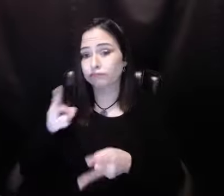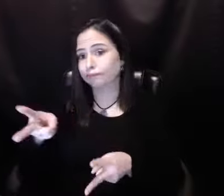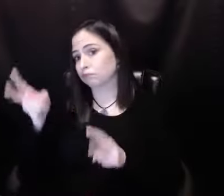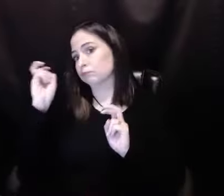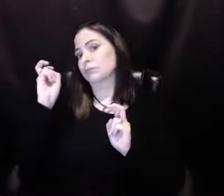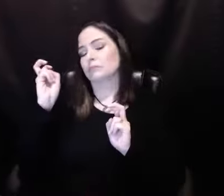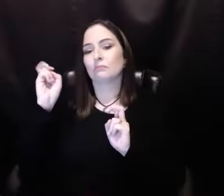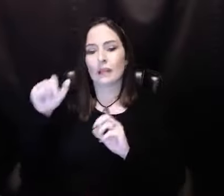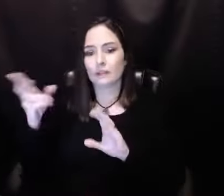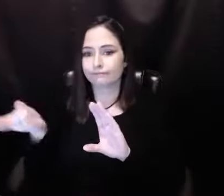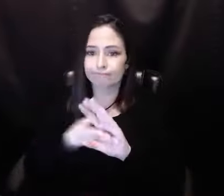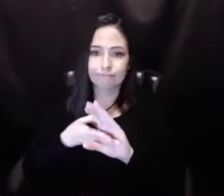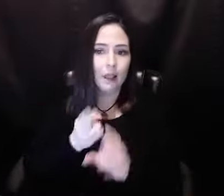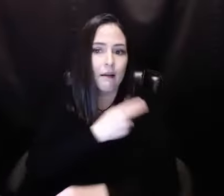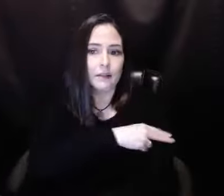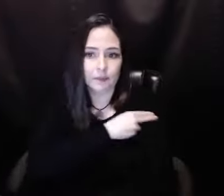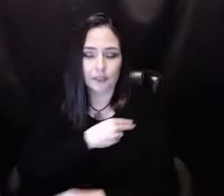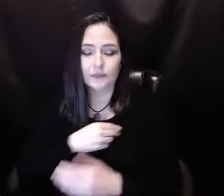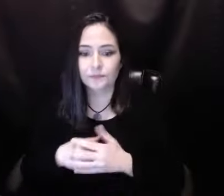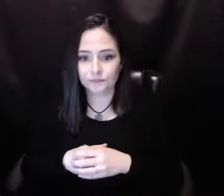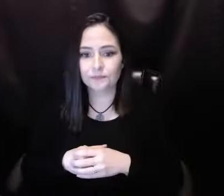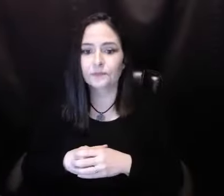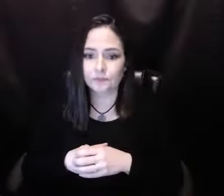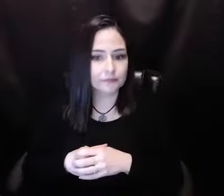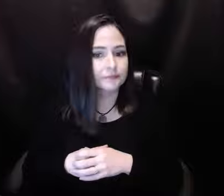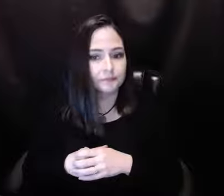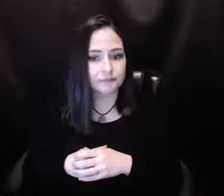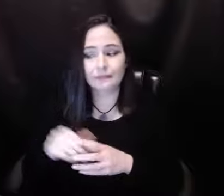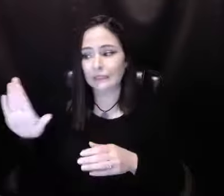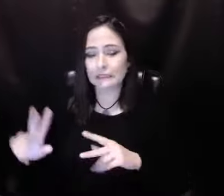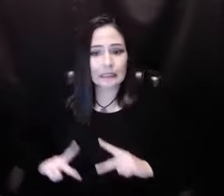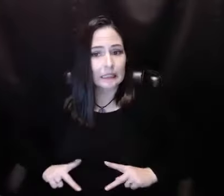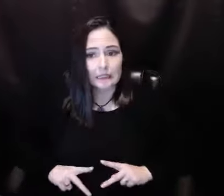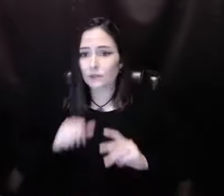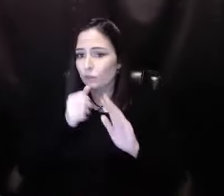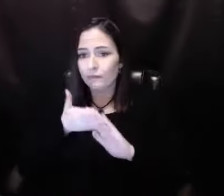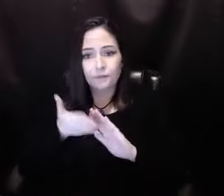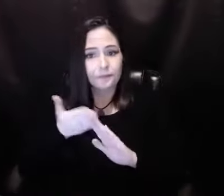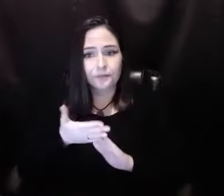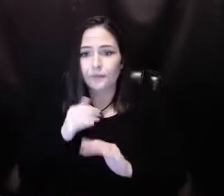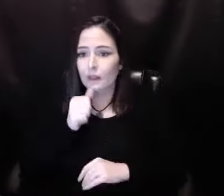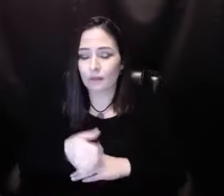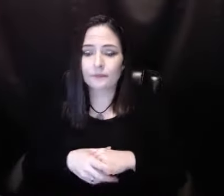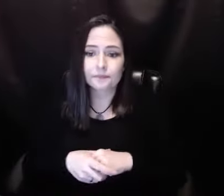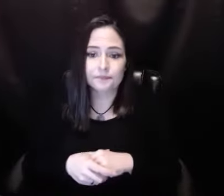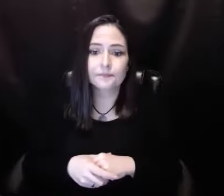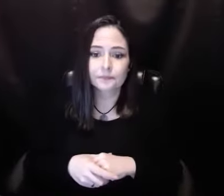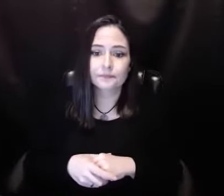He became so ill that he had to go into the hospital. His kidneys weren't working.